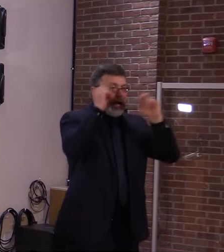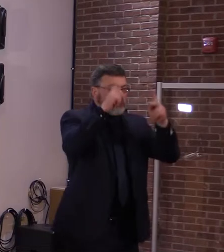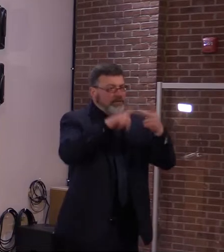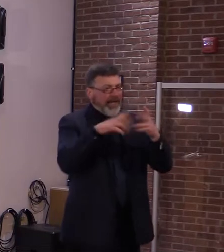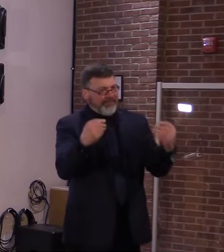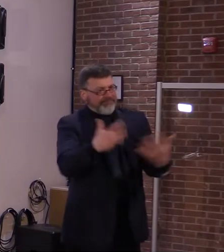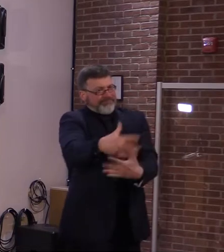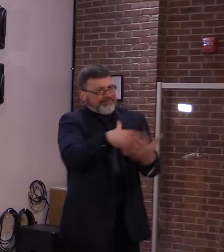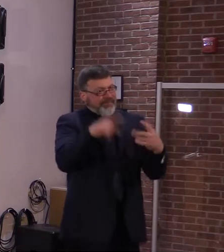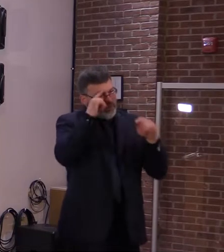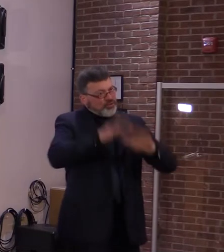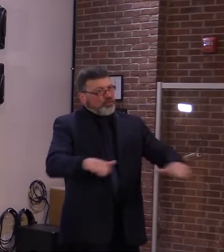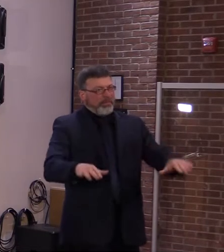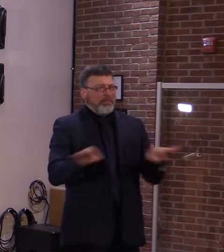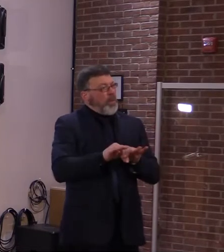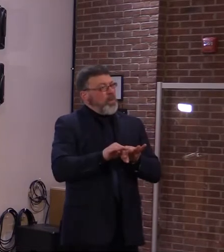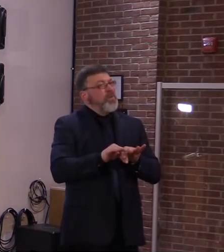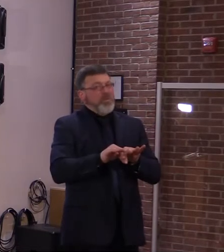then